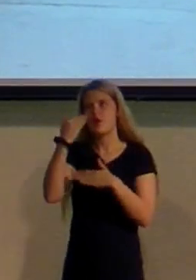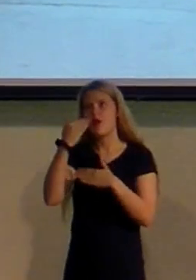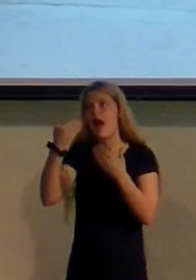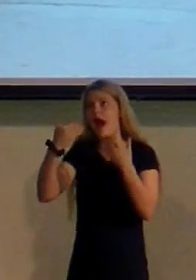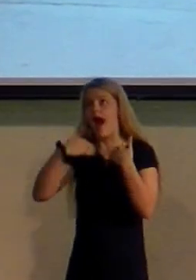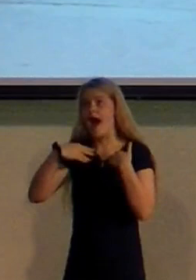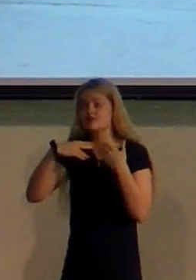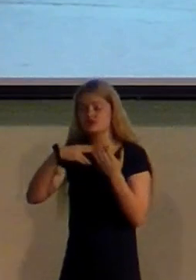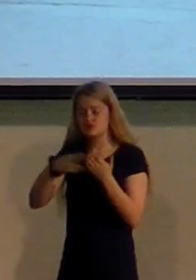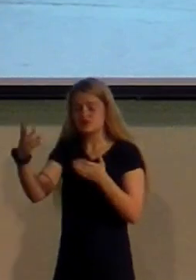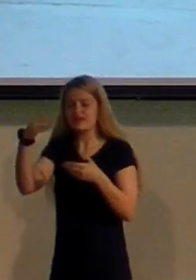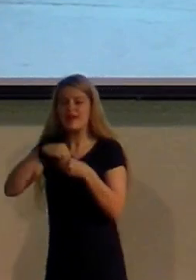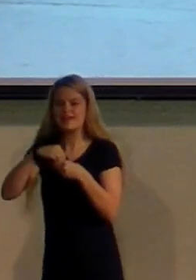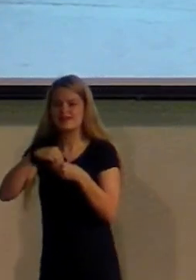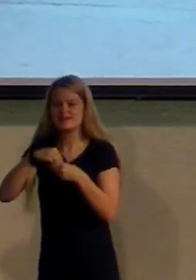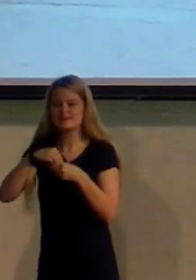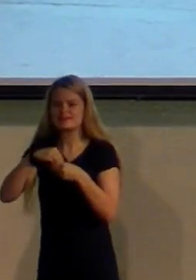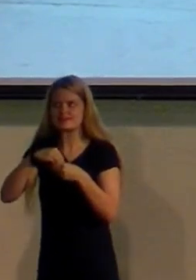in them.